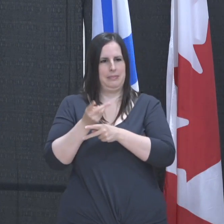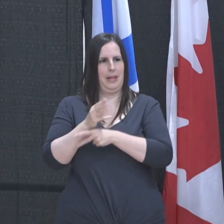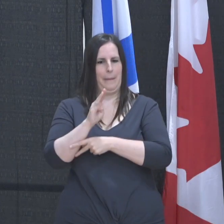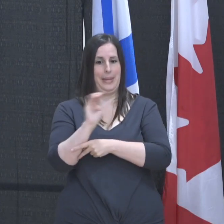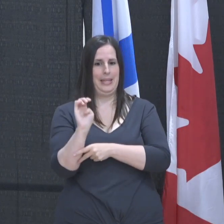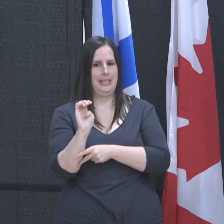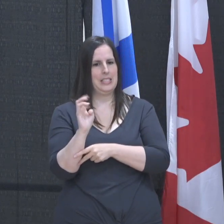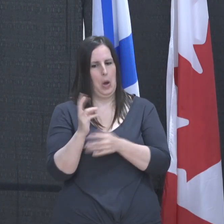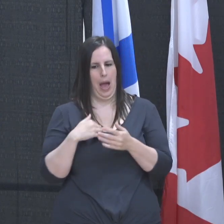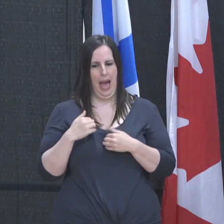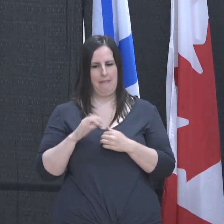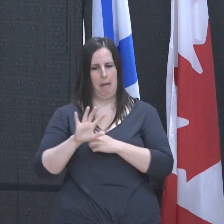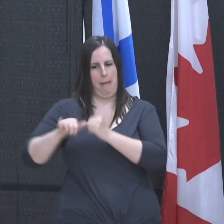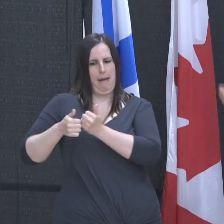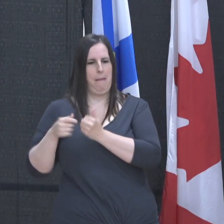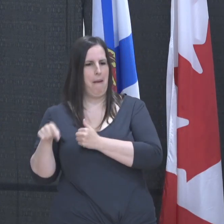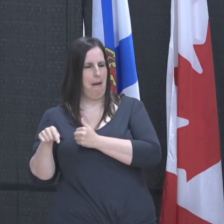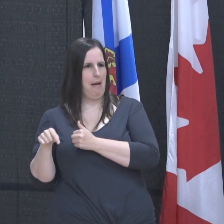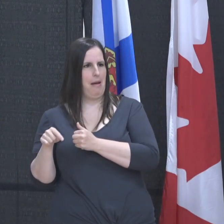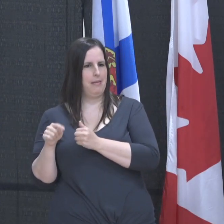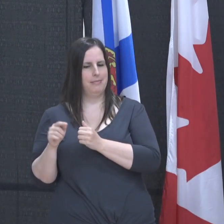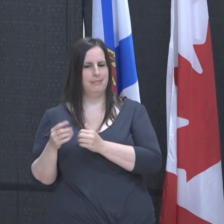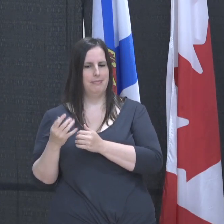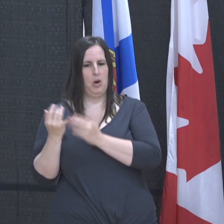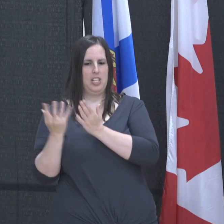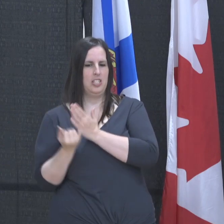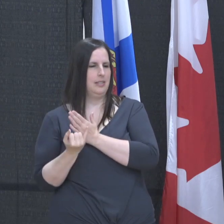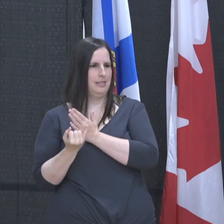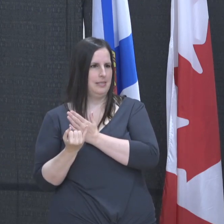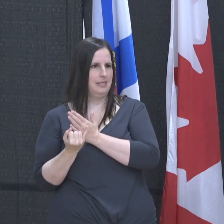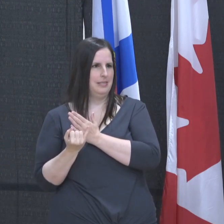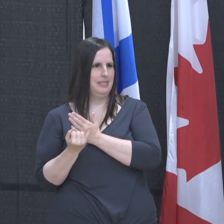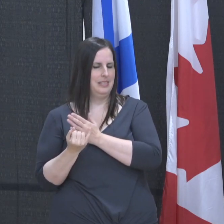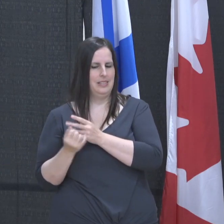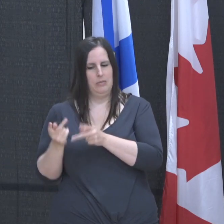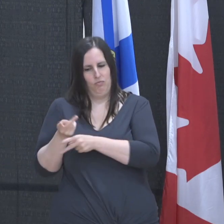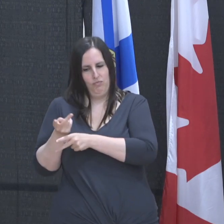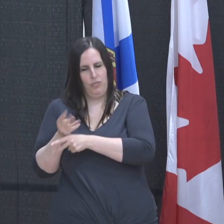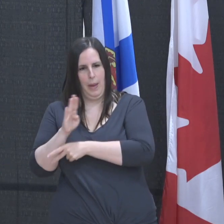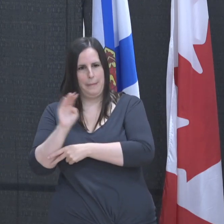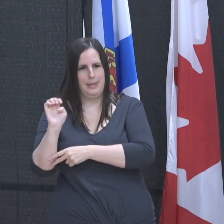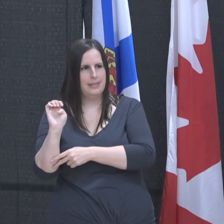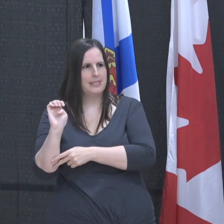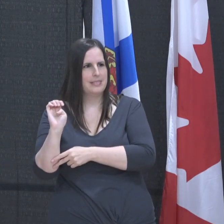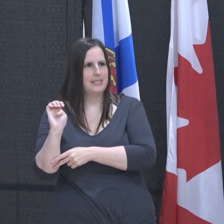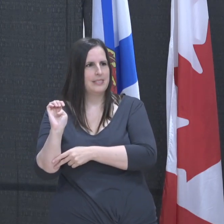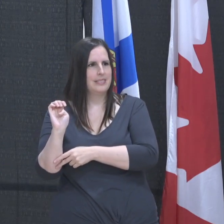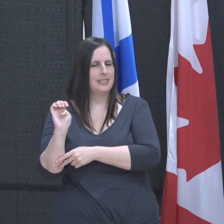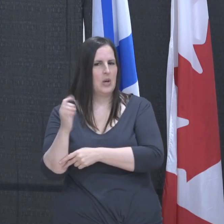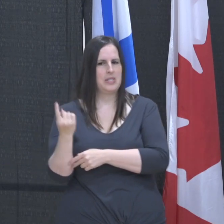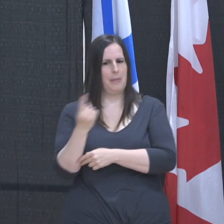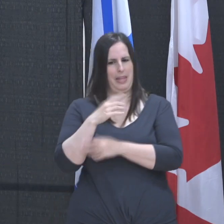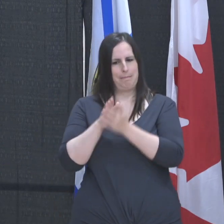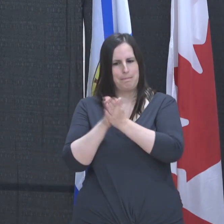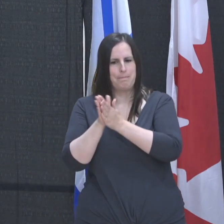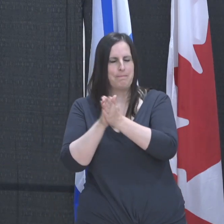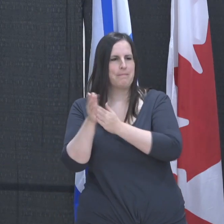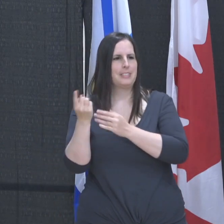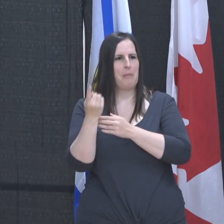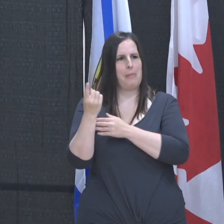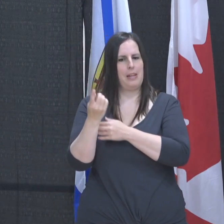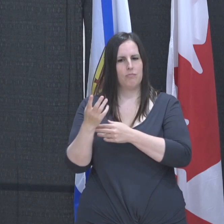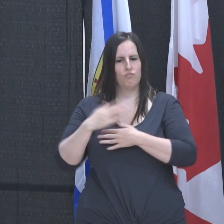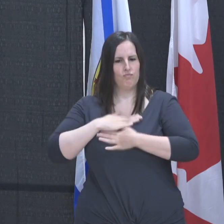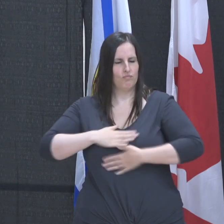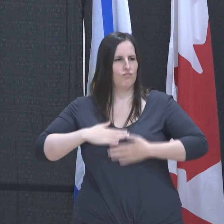beekeeper too, and a politician. So that's my little side project, keeping bees. But do something that is just an interesting side project in your